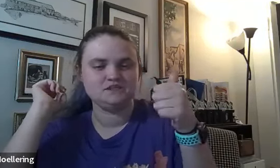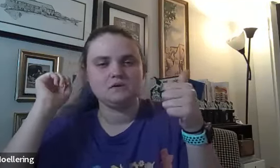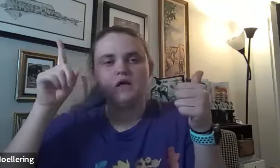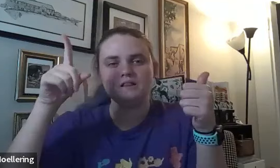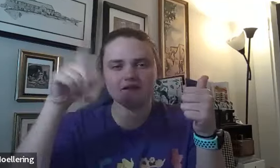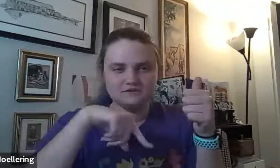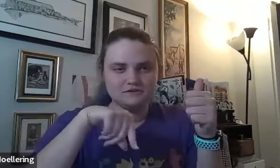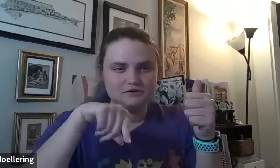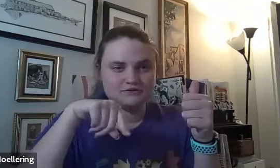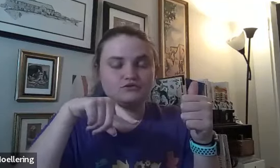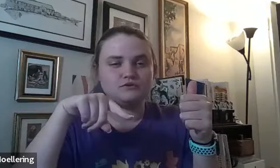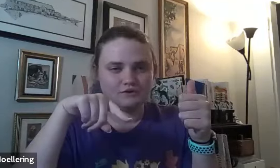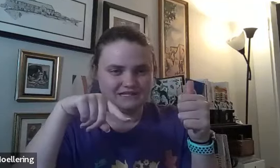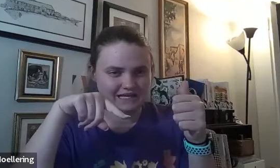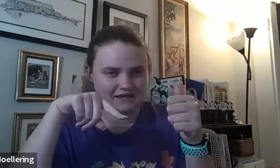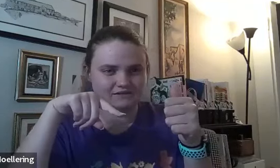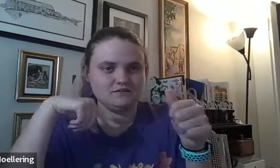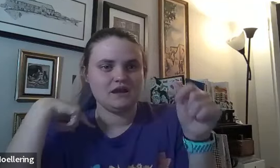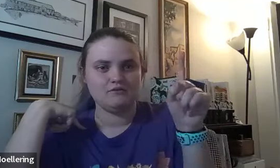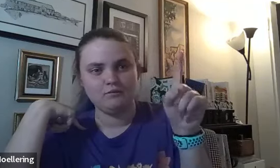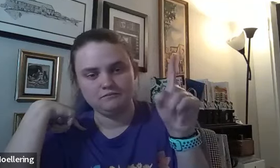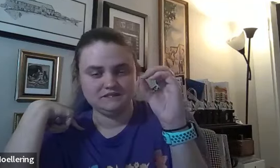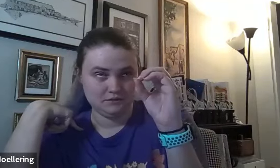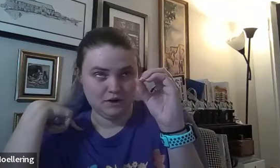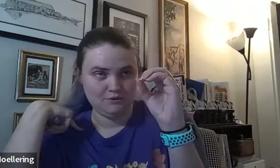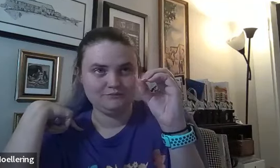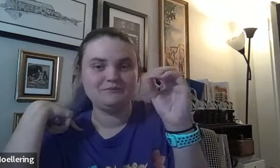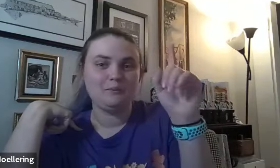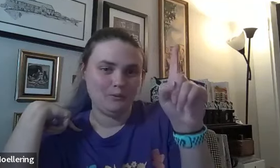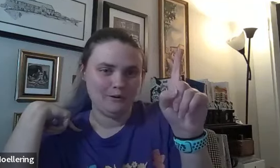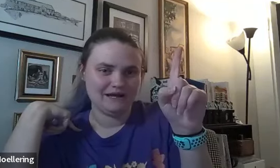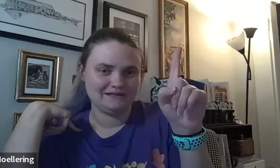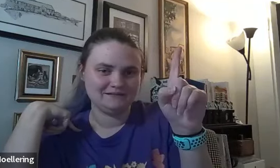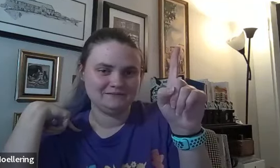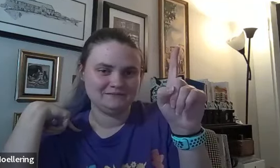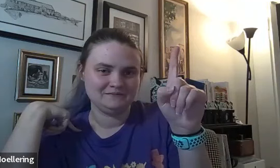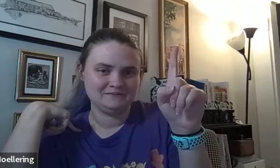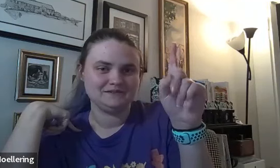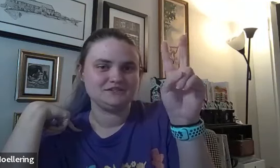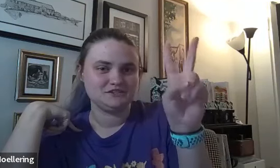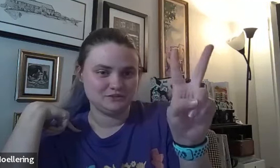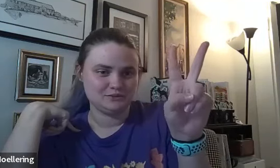So let's go through those again. So we have 0, 1, 2,